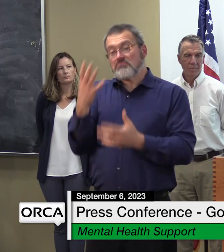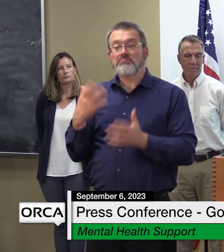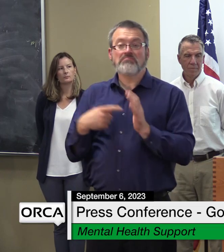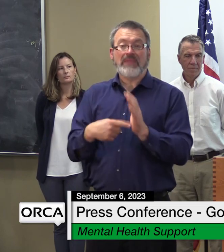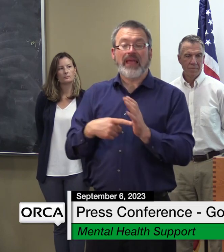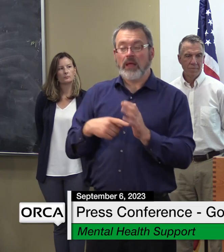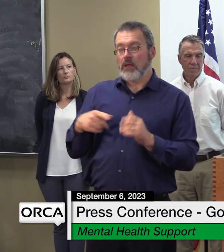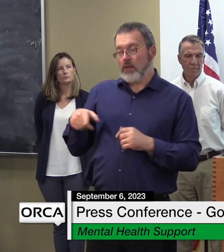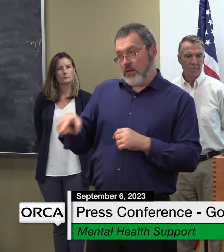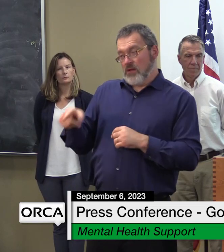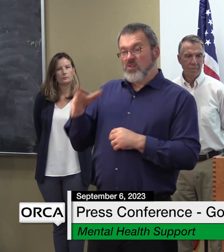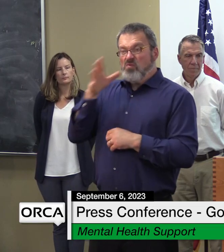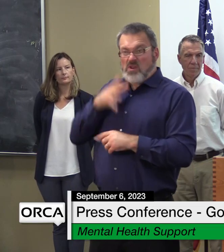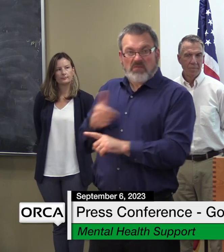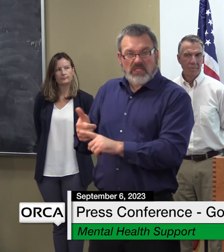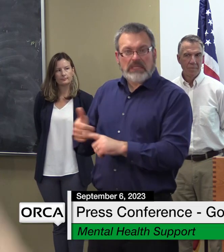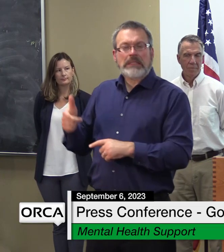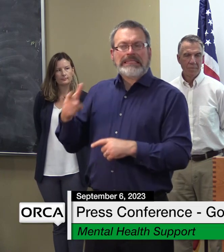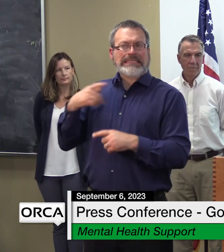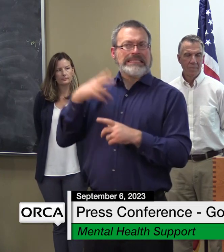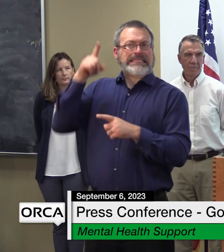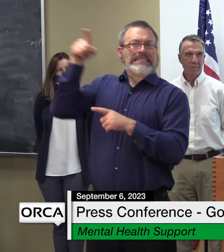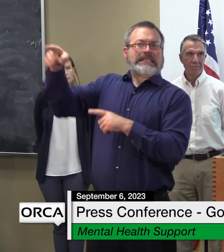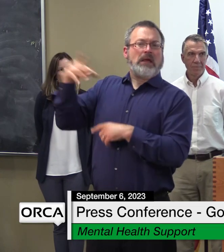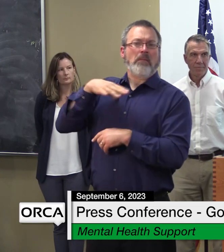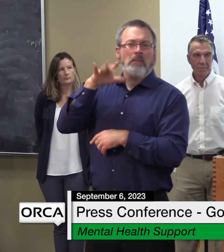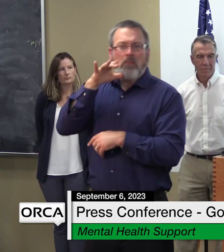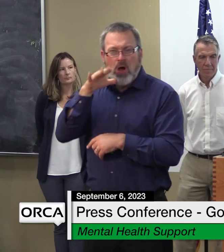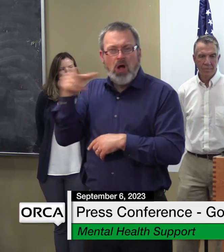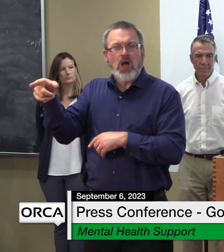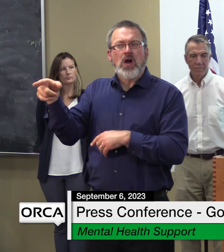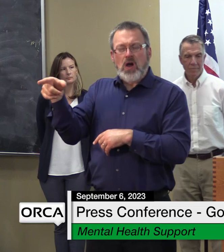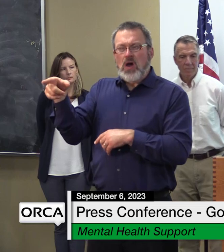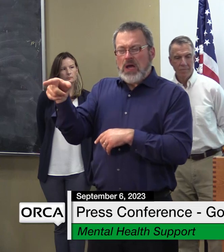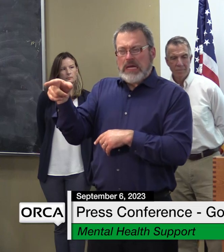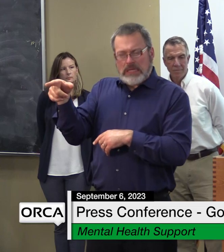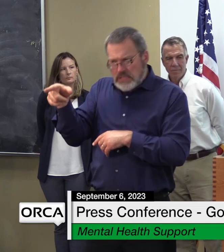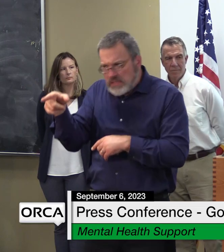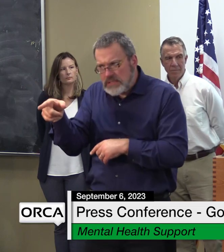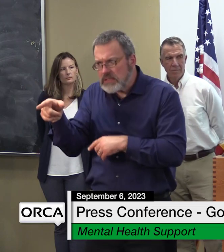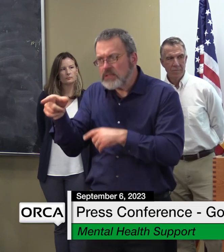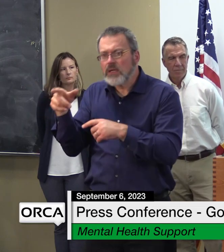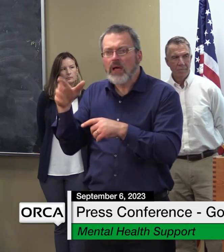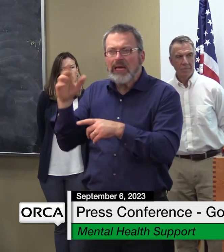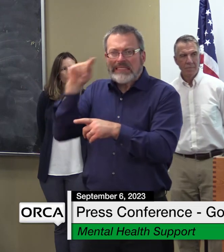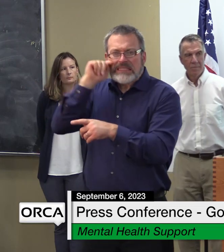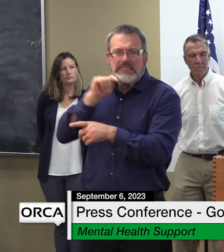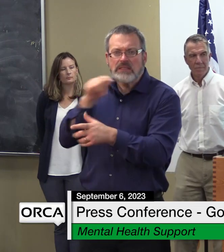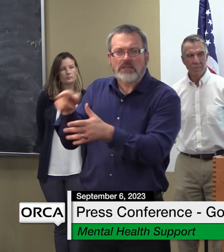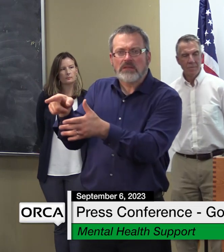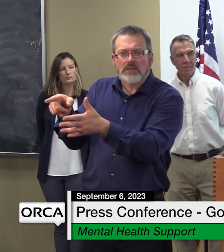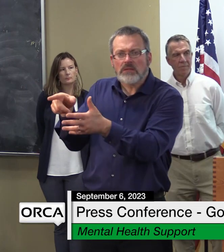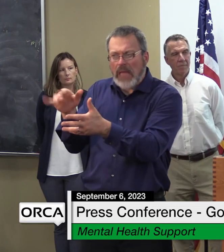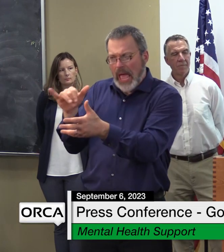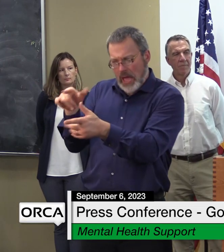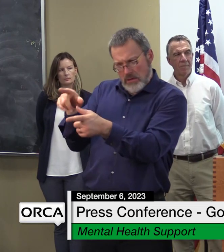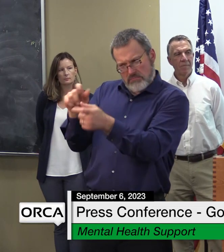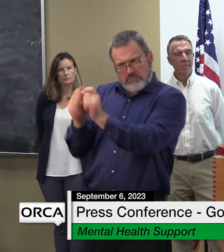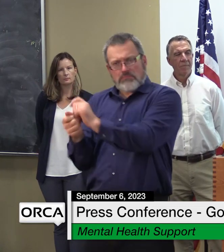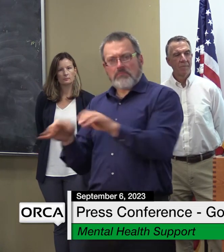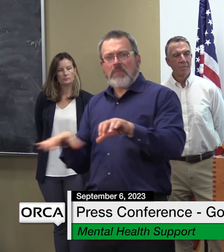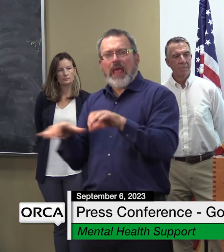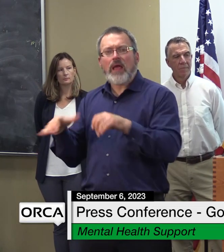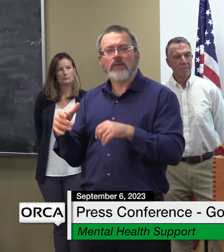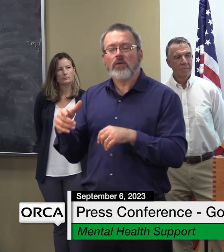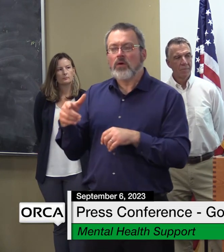worried about her teenage son. He was acting a little bit different than usual. We figured out that his behavior change wasn't necessarily a